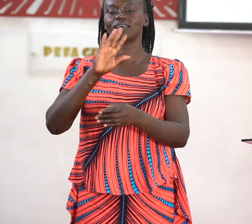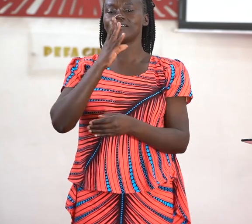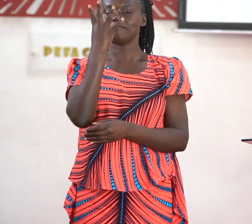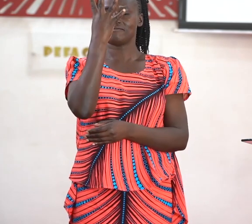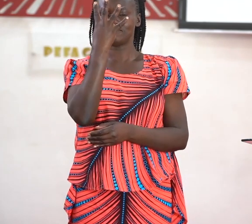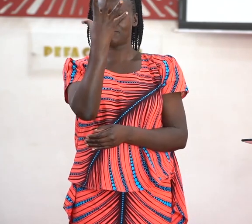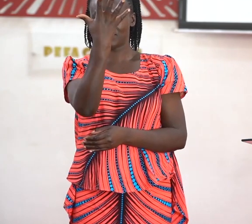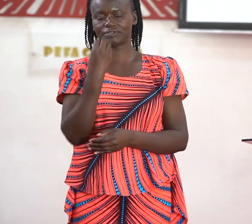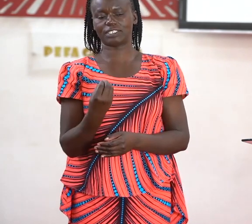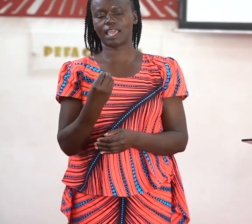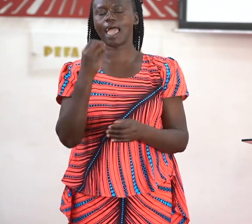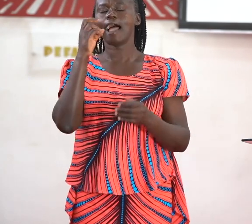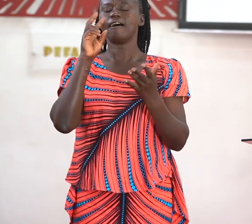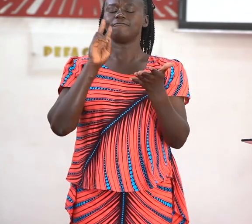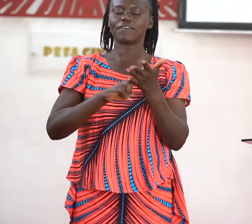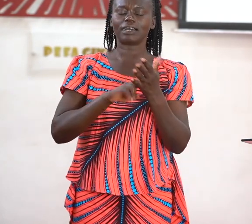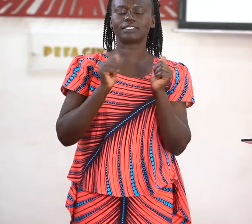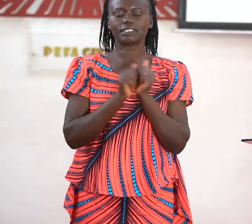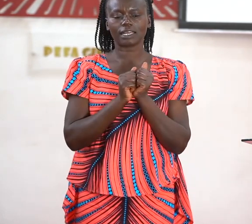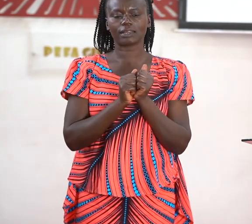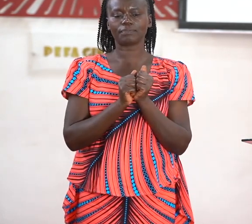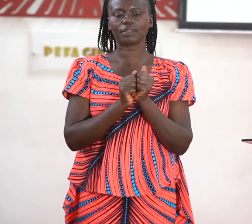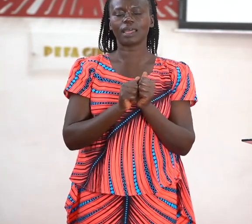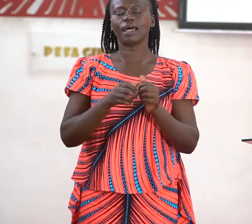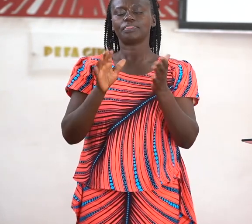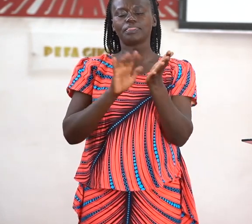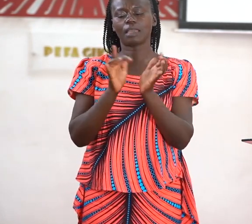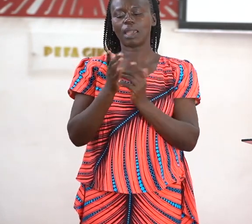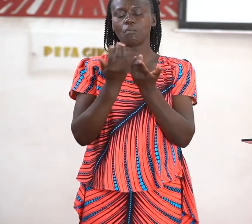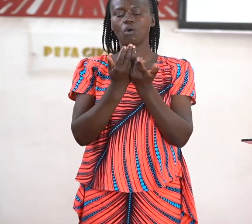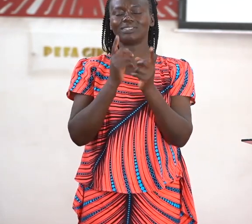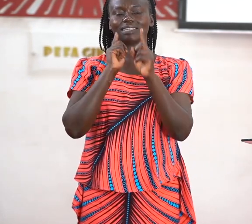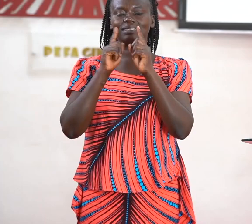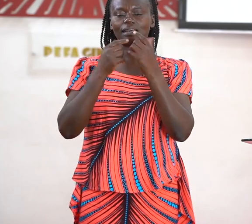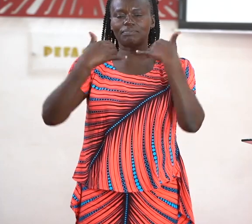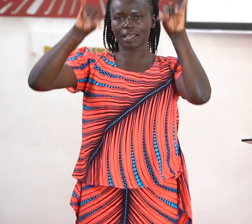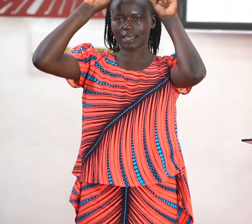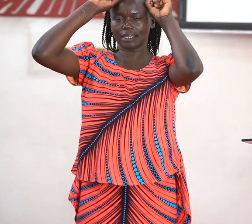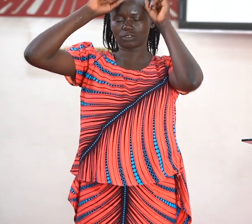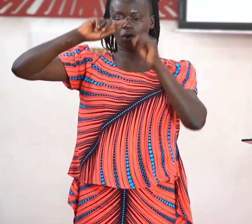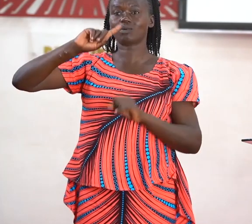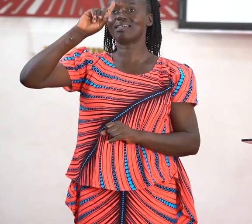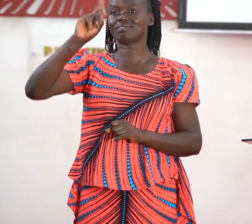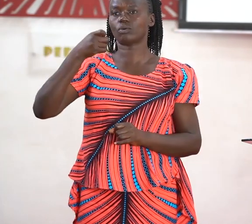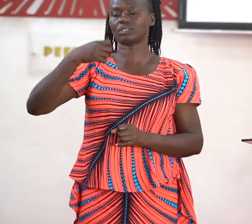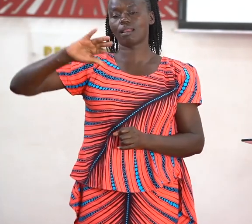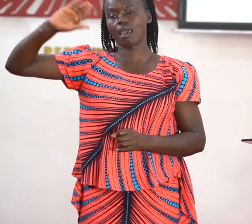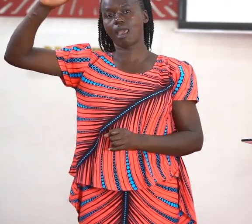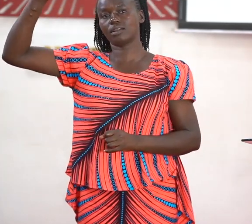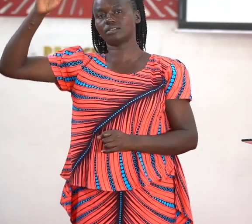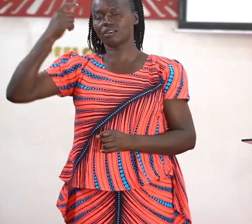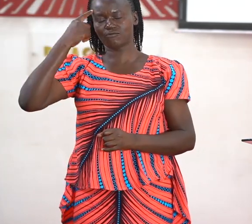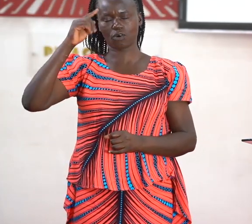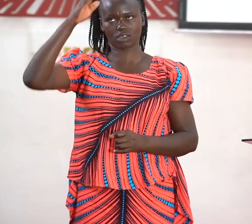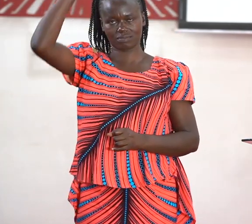verse 10. The Bible says that the cattle on 1,000 hills and every beast of the field, they belong